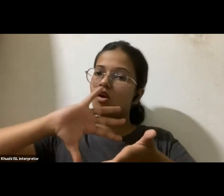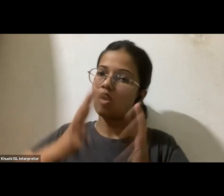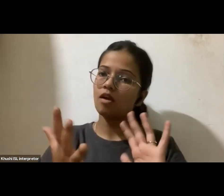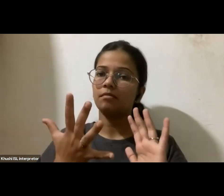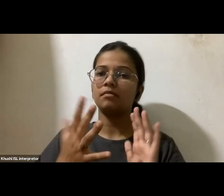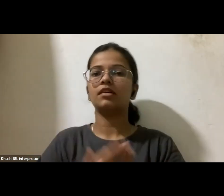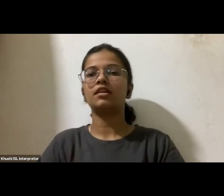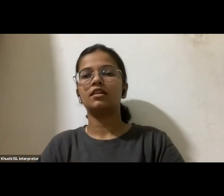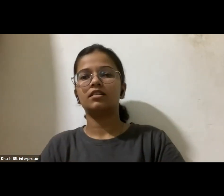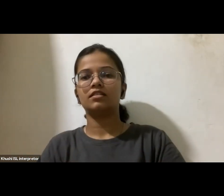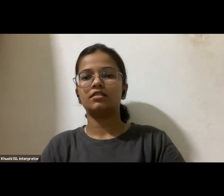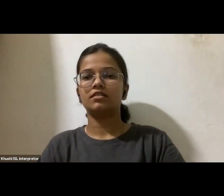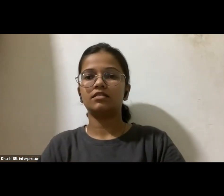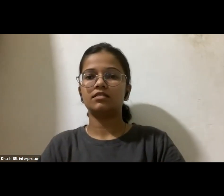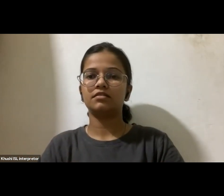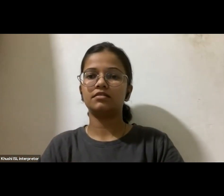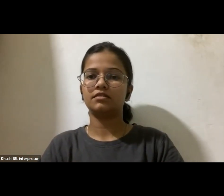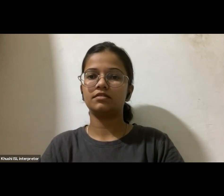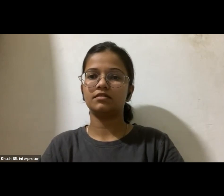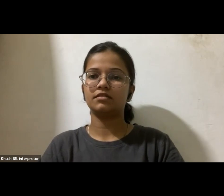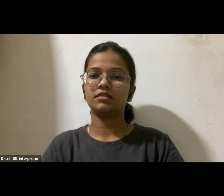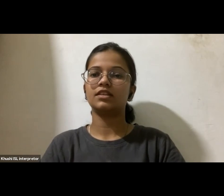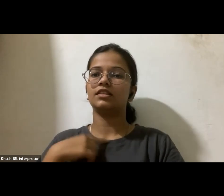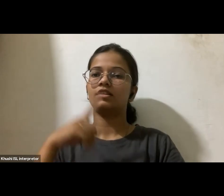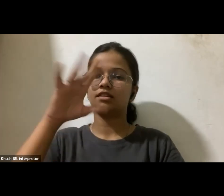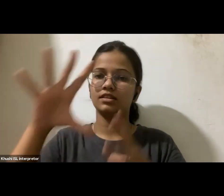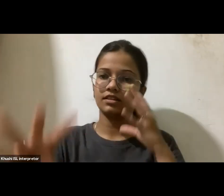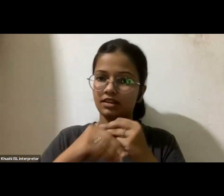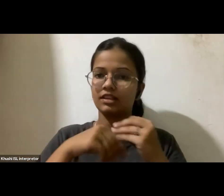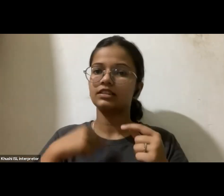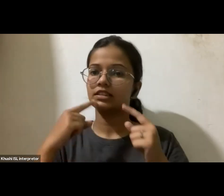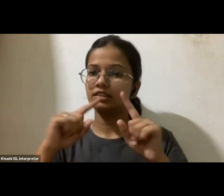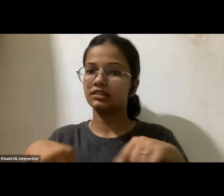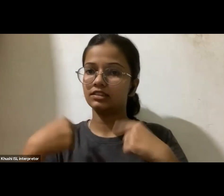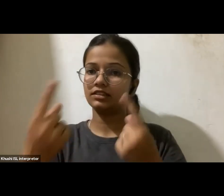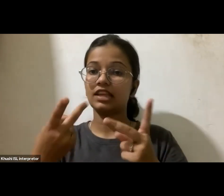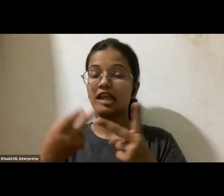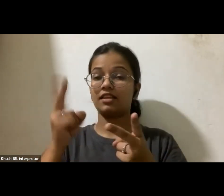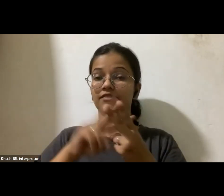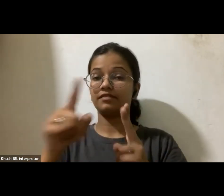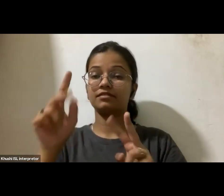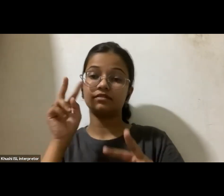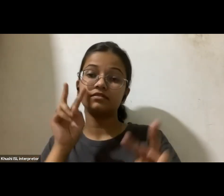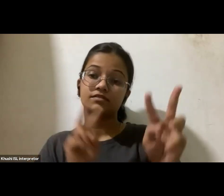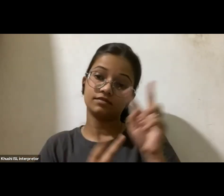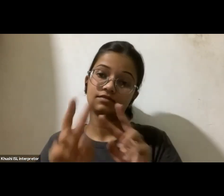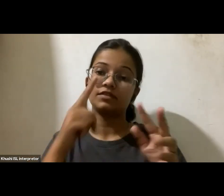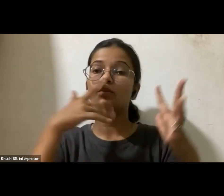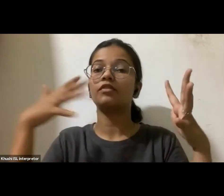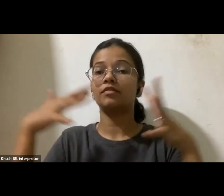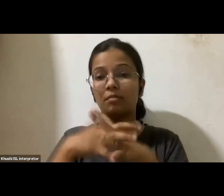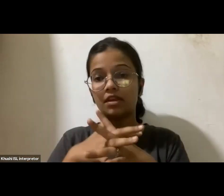norm. And I would also like to say that if you look at the photographs of women,